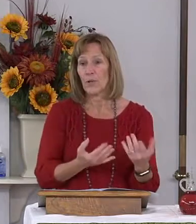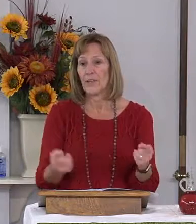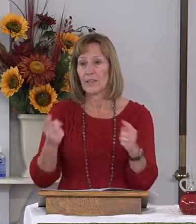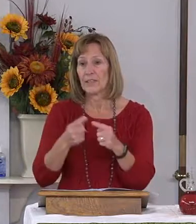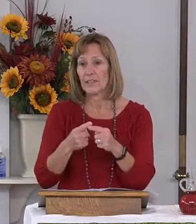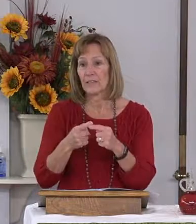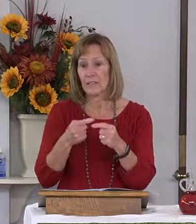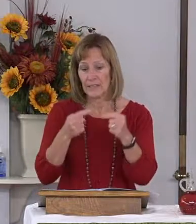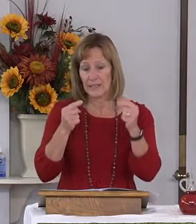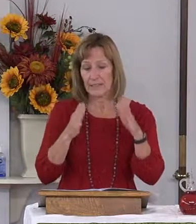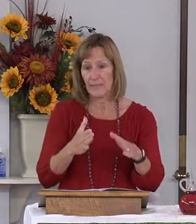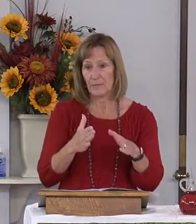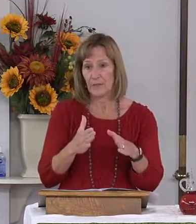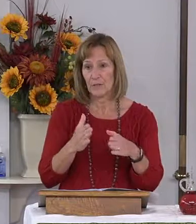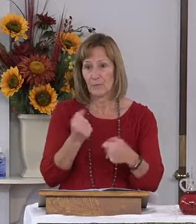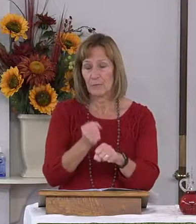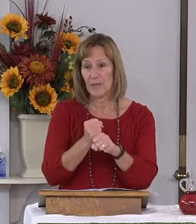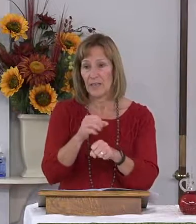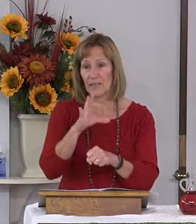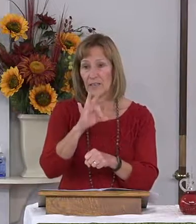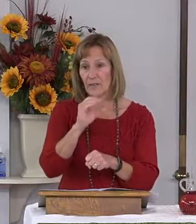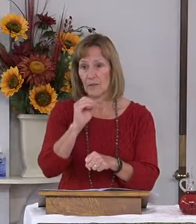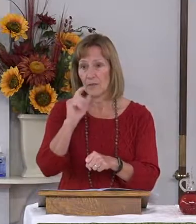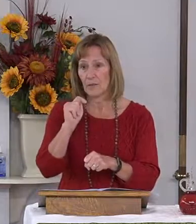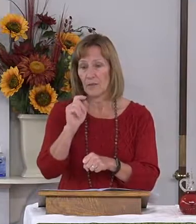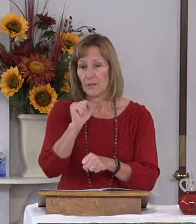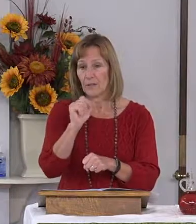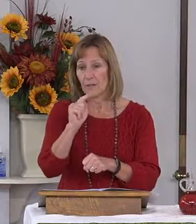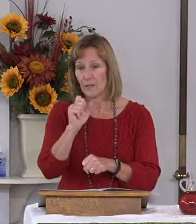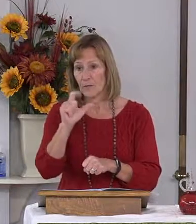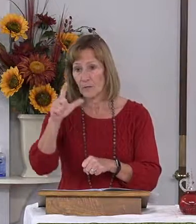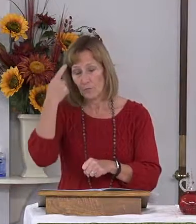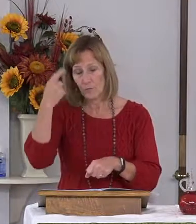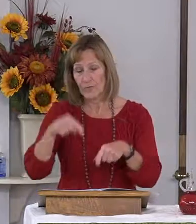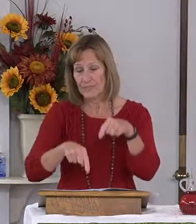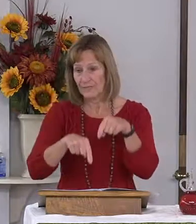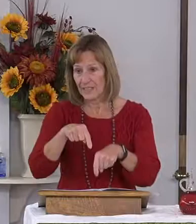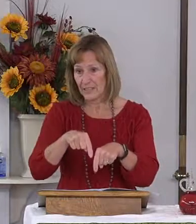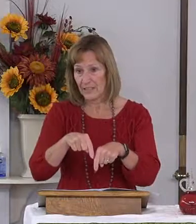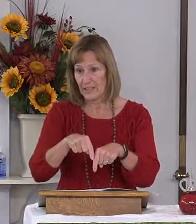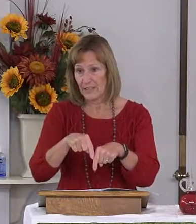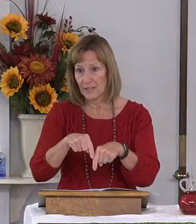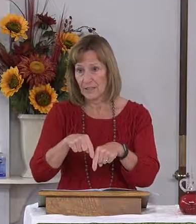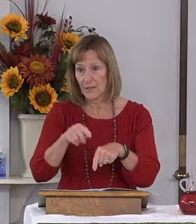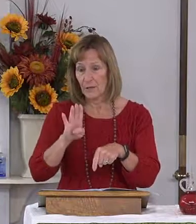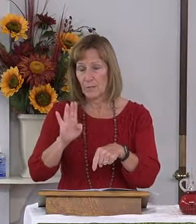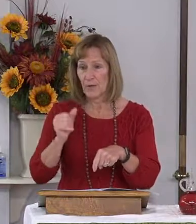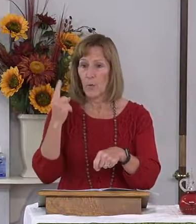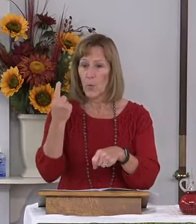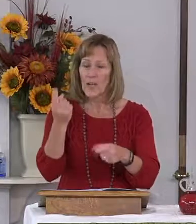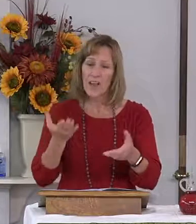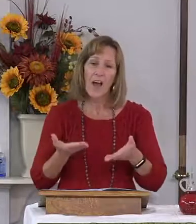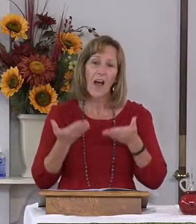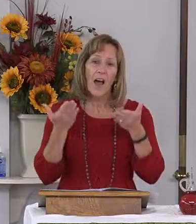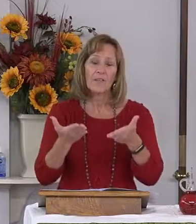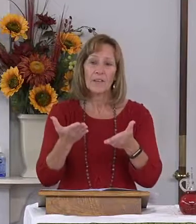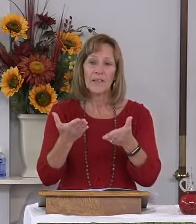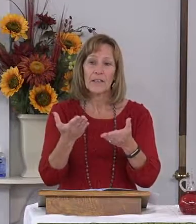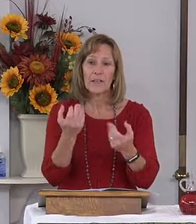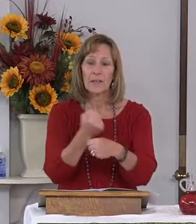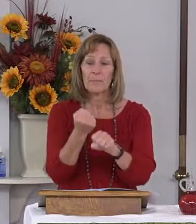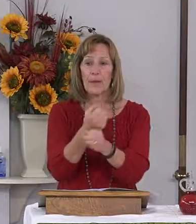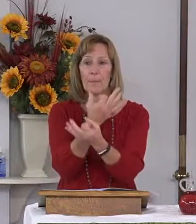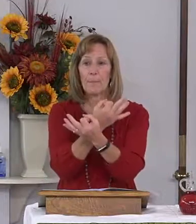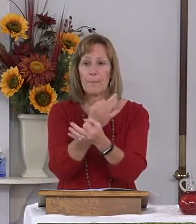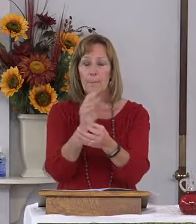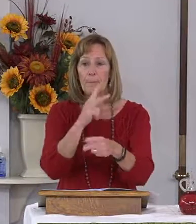his enemies would be made a footstool for his feet. For by a single offering he has perfected for